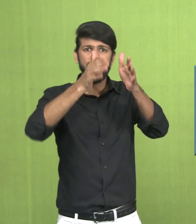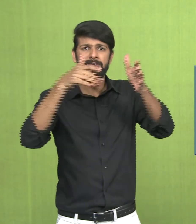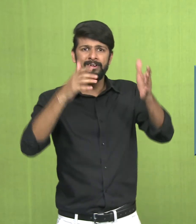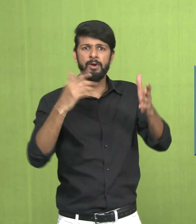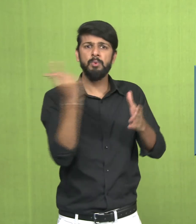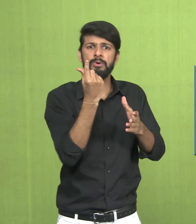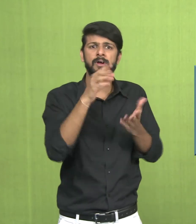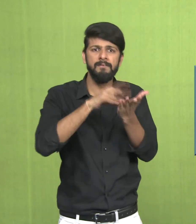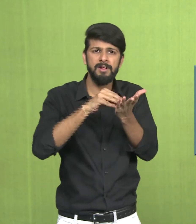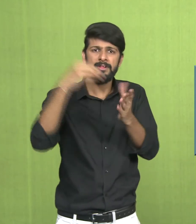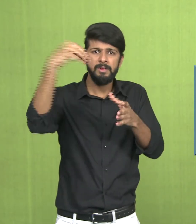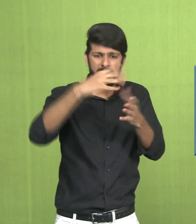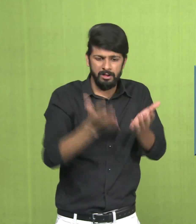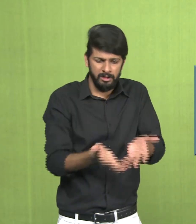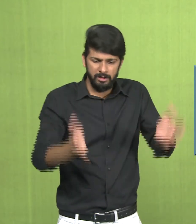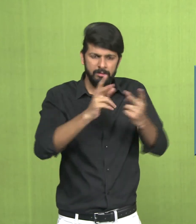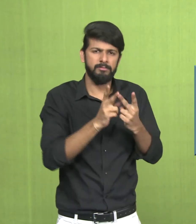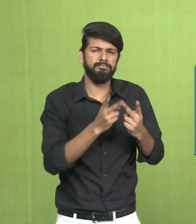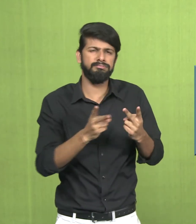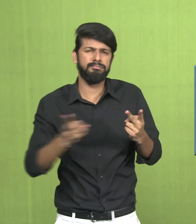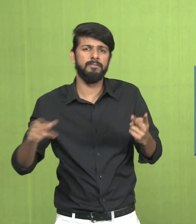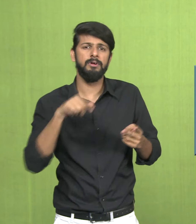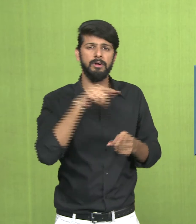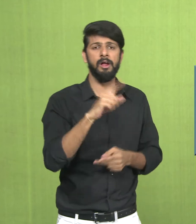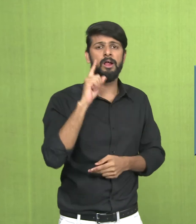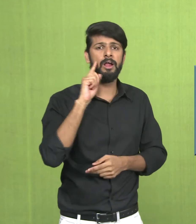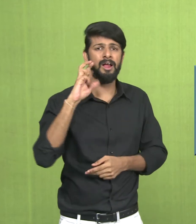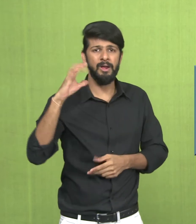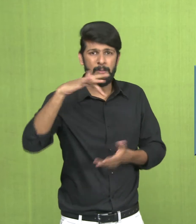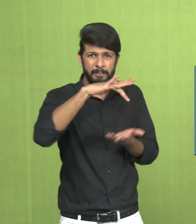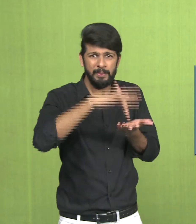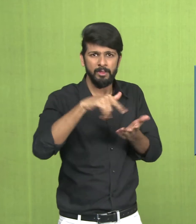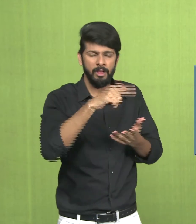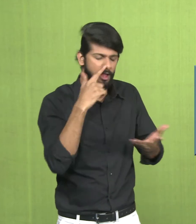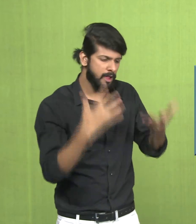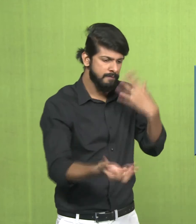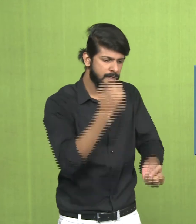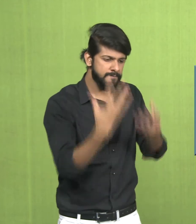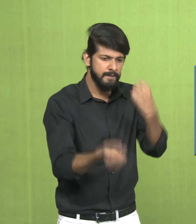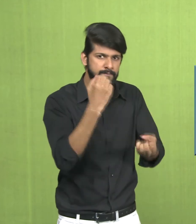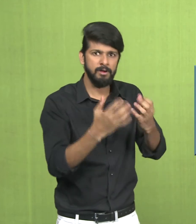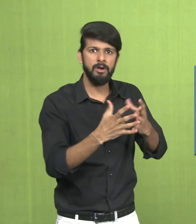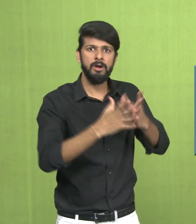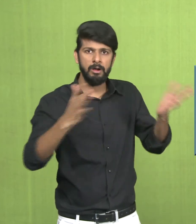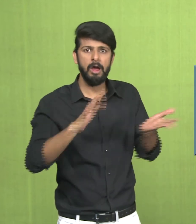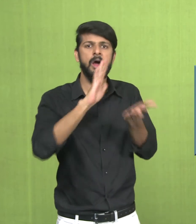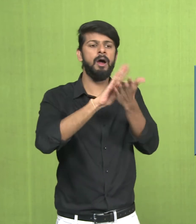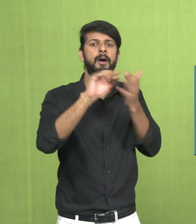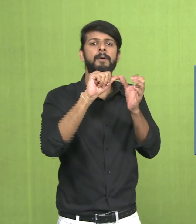pottery. Jars, storage jars, serving pots, etc. were found during excavation which was done at the Indus